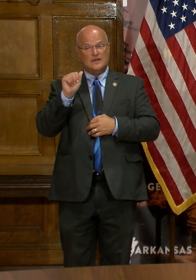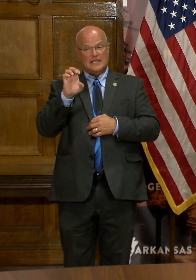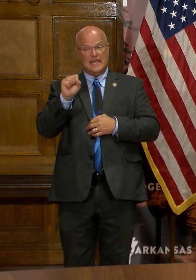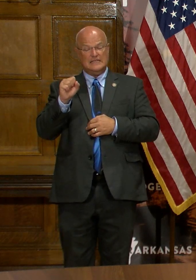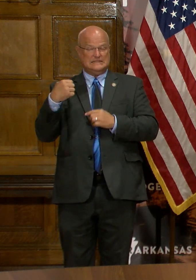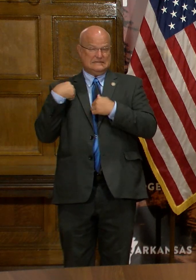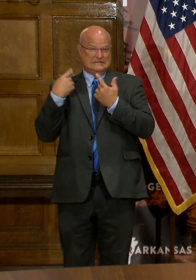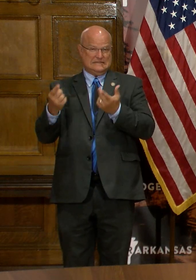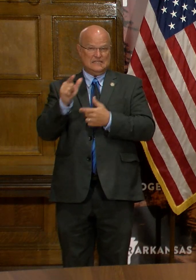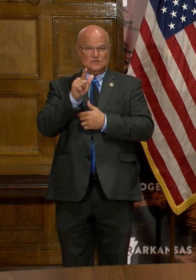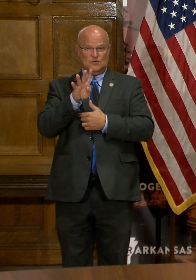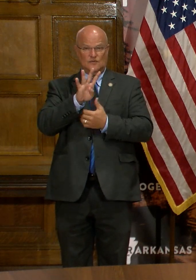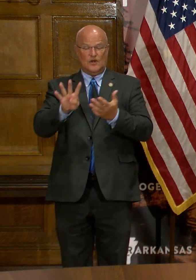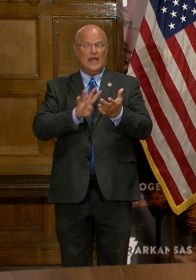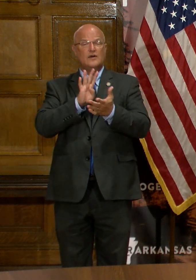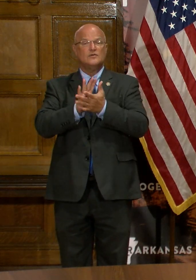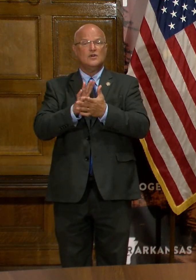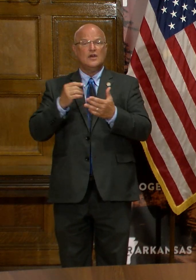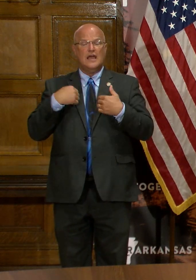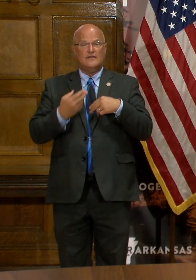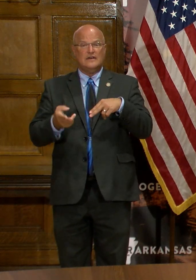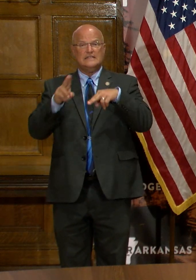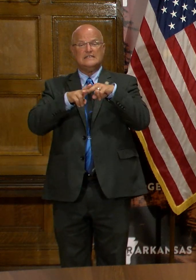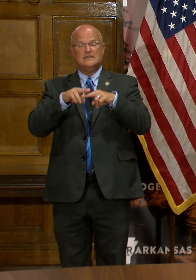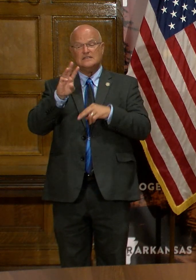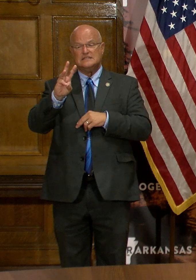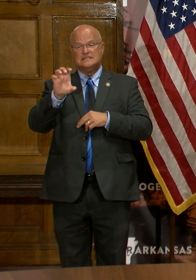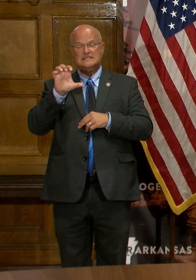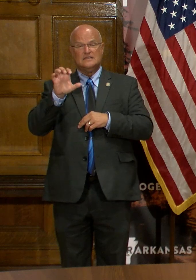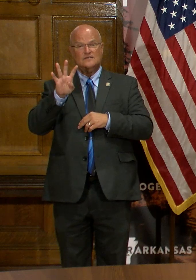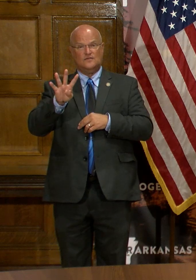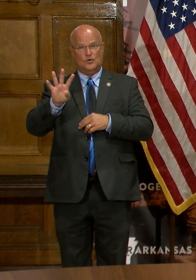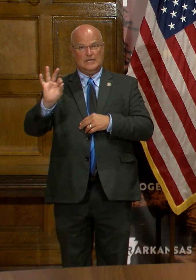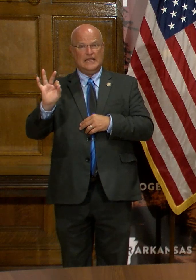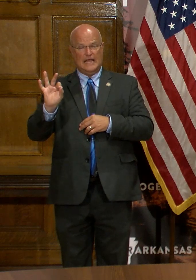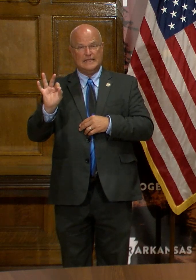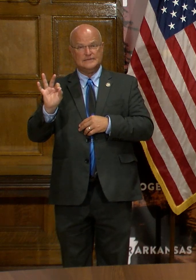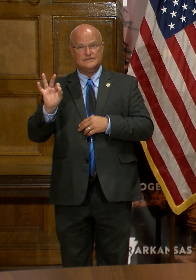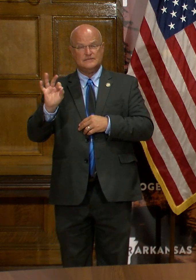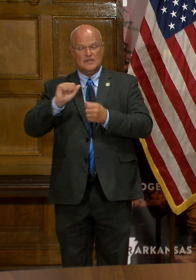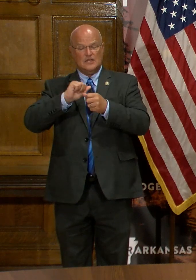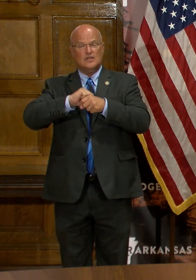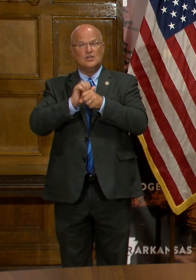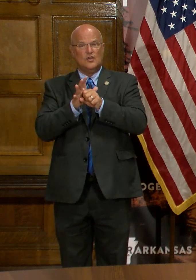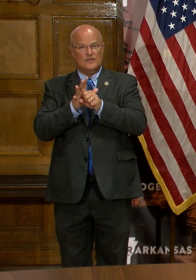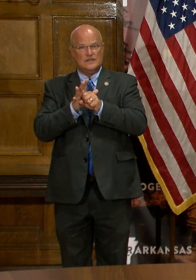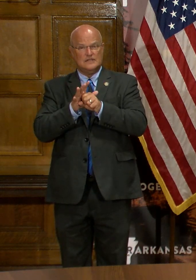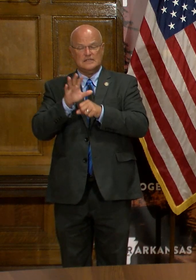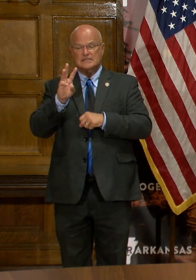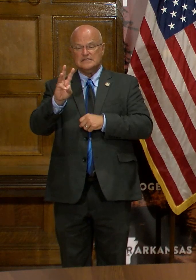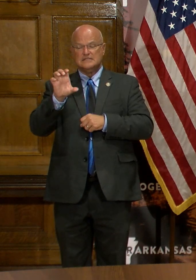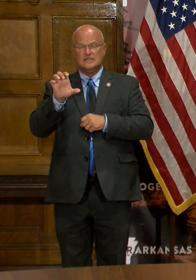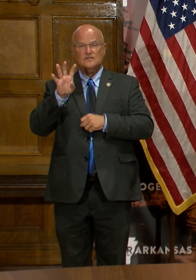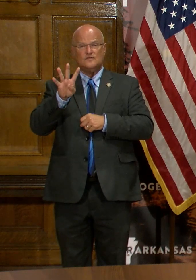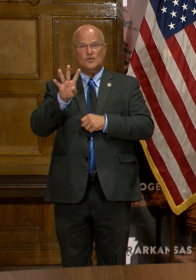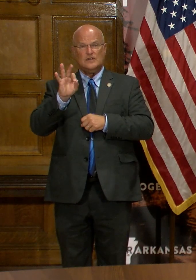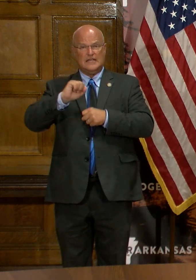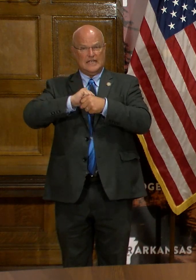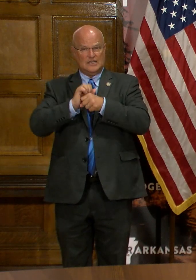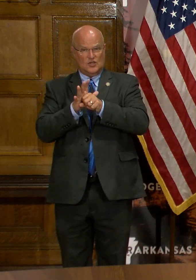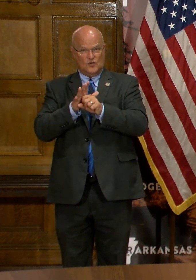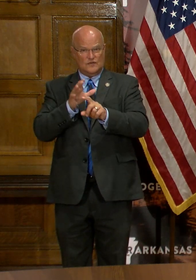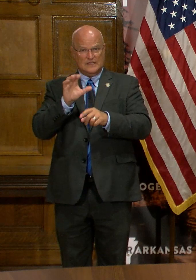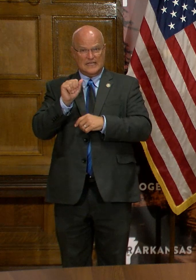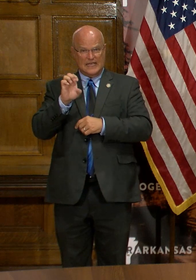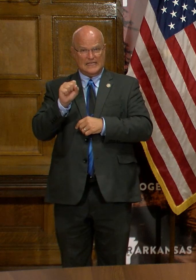over the last 24 hours, we have an additional 649 COVID cases, 649 COVID